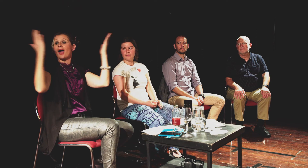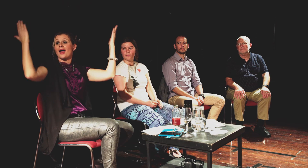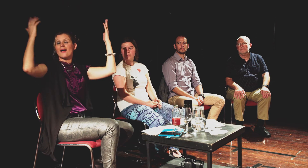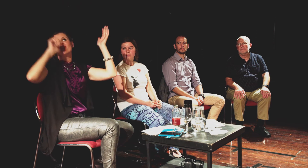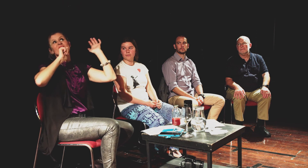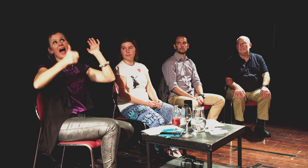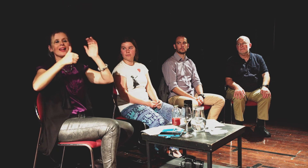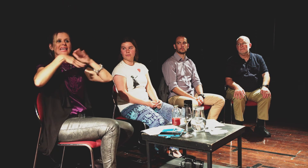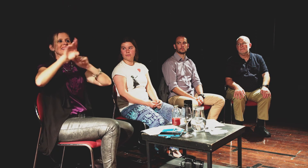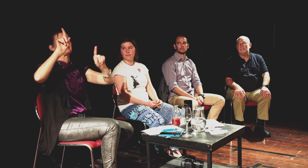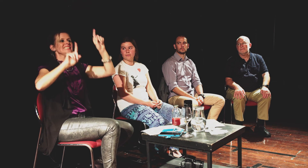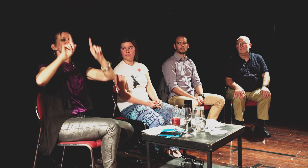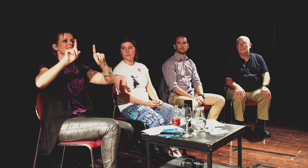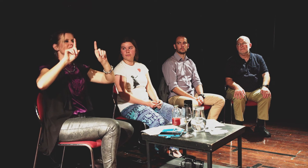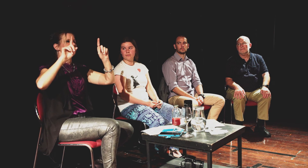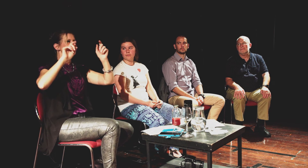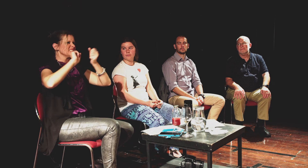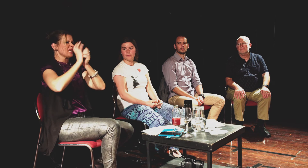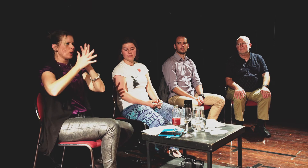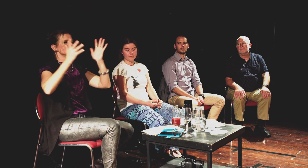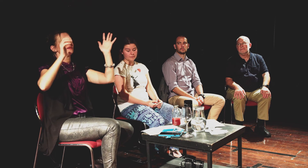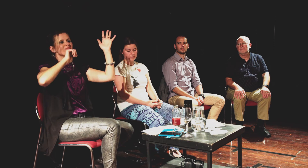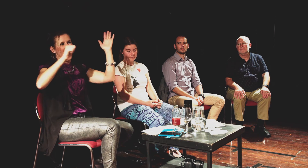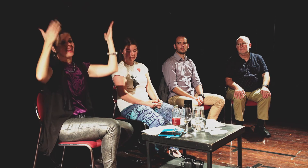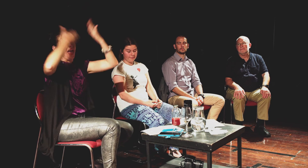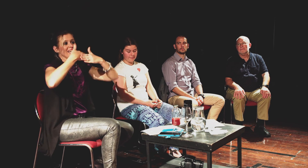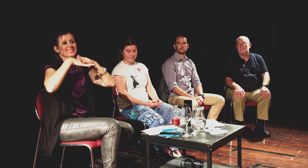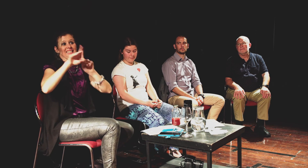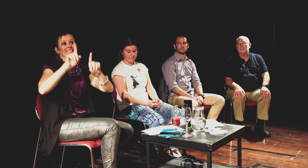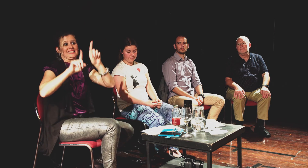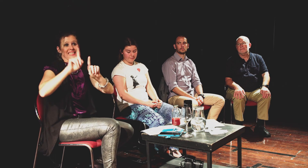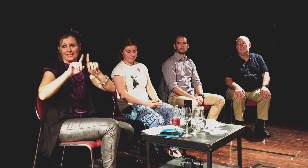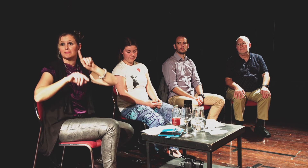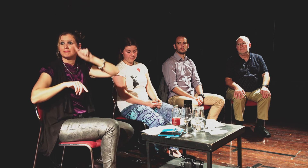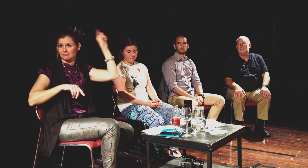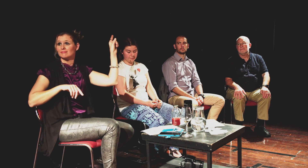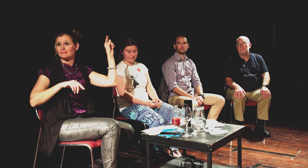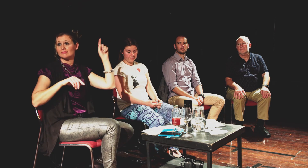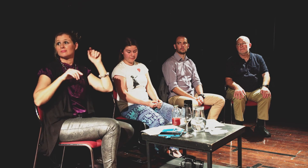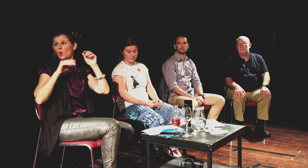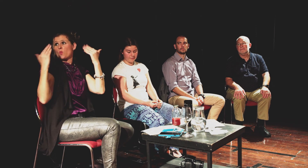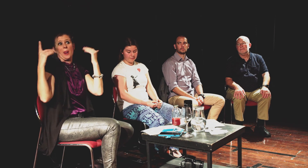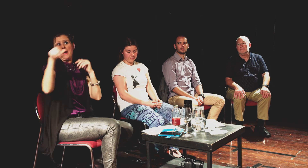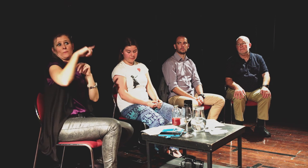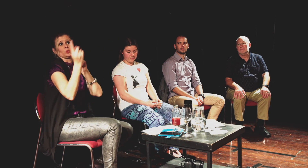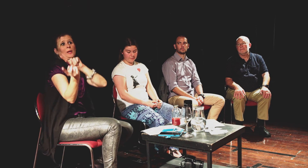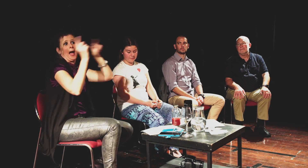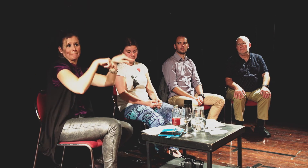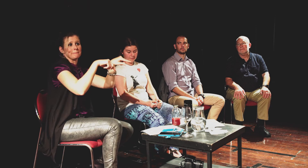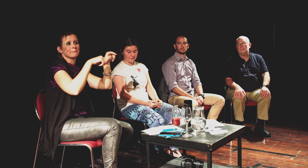also have a Fun in the City sign language evening. So get along to that. You're more than